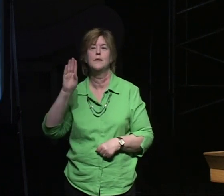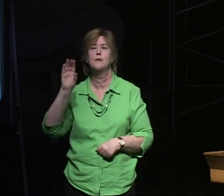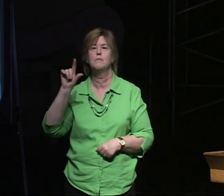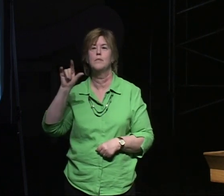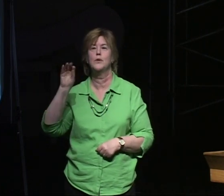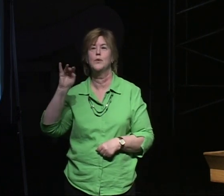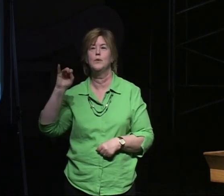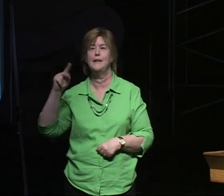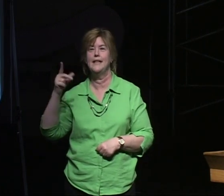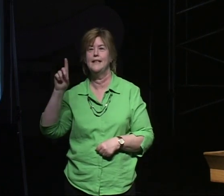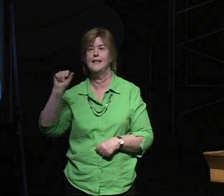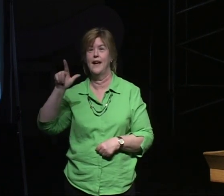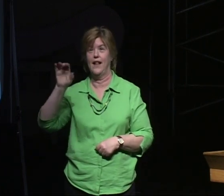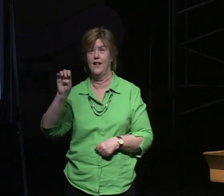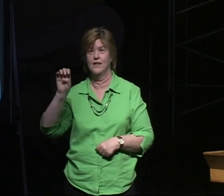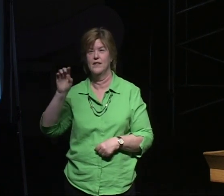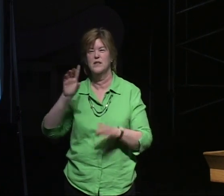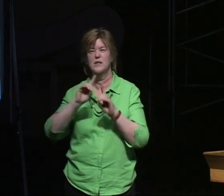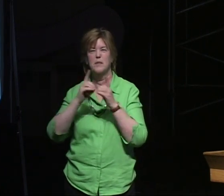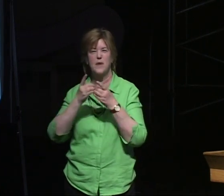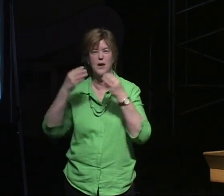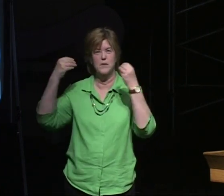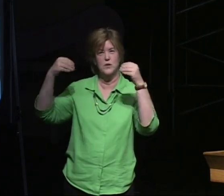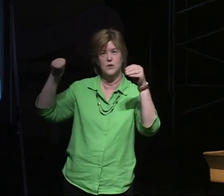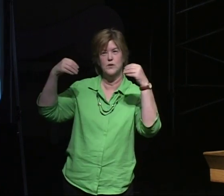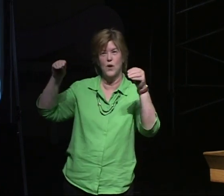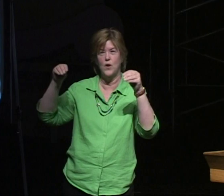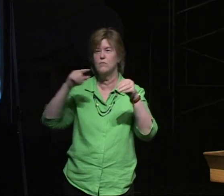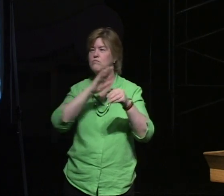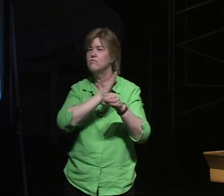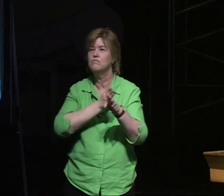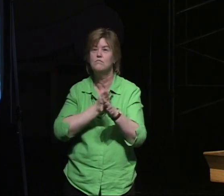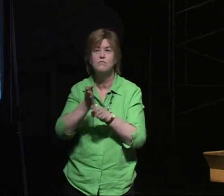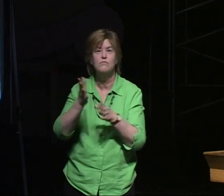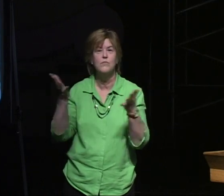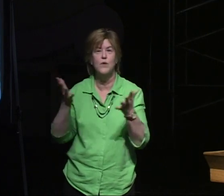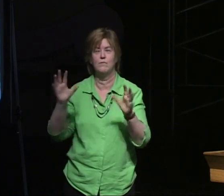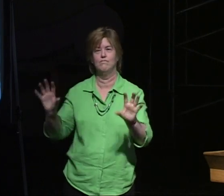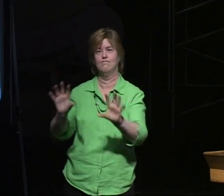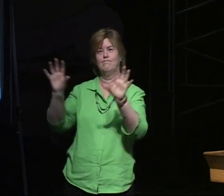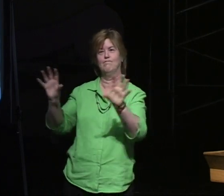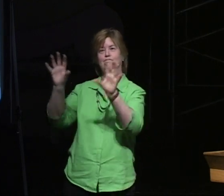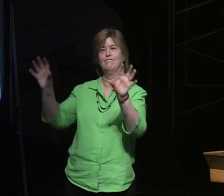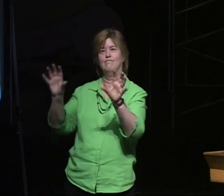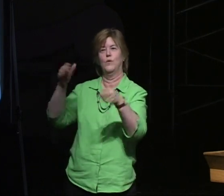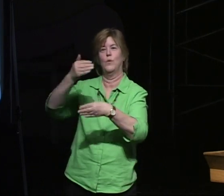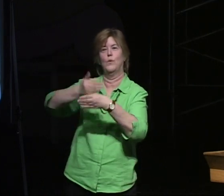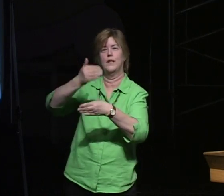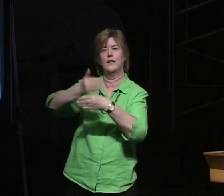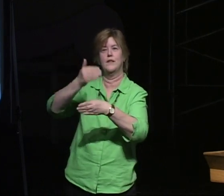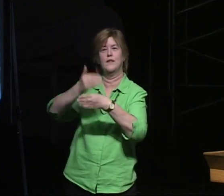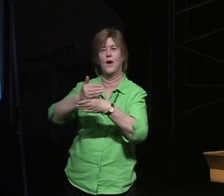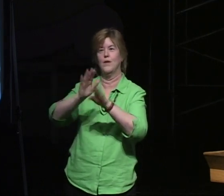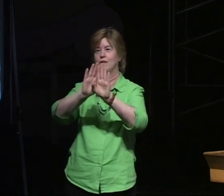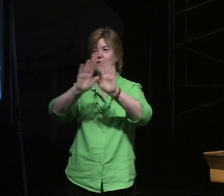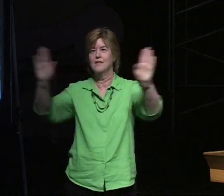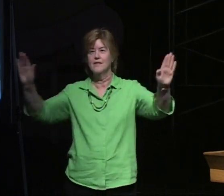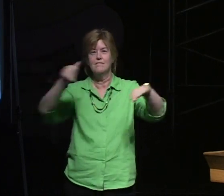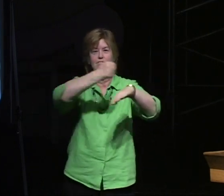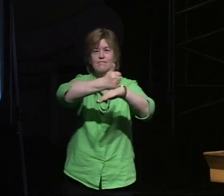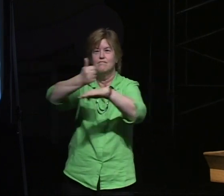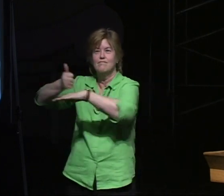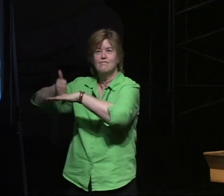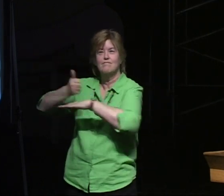Now, when he finished his studies here at NTID, he went to work in New York City at Bloomingdale's as a window